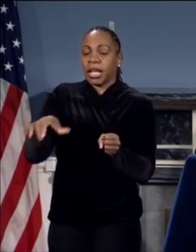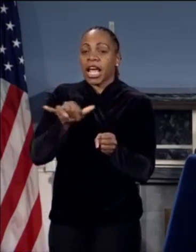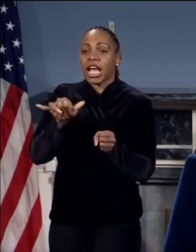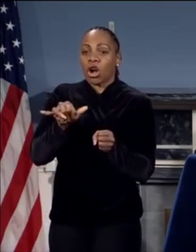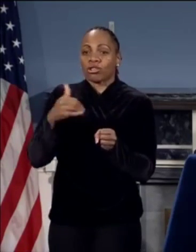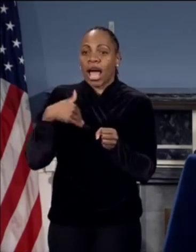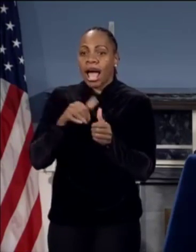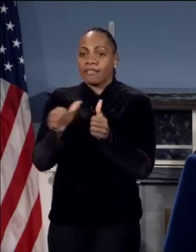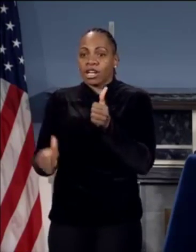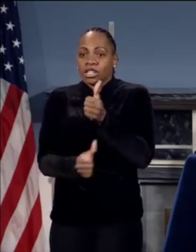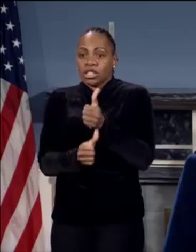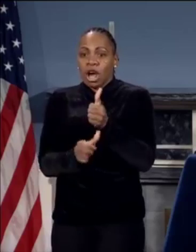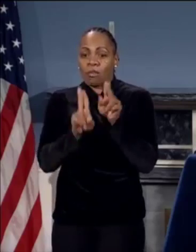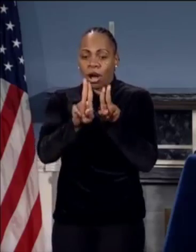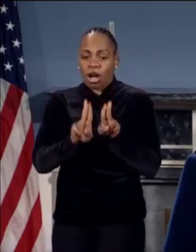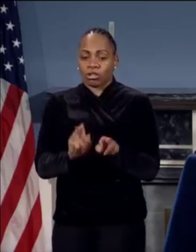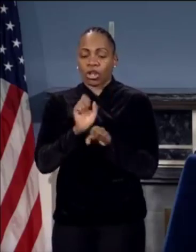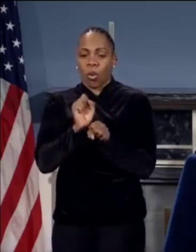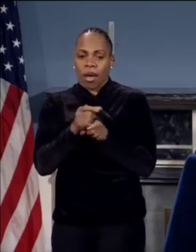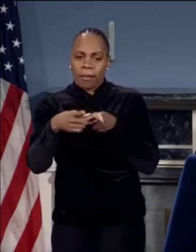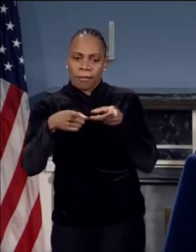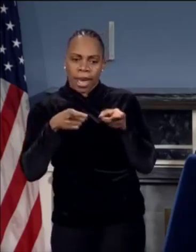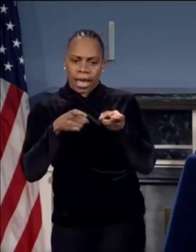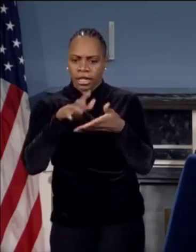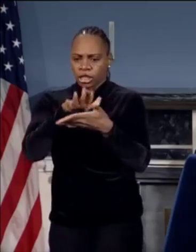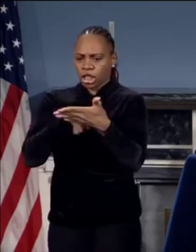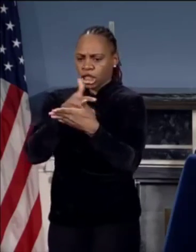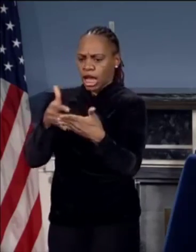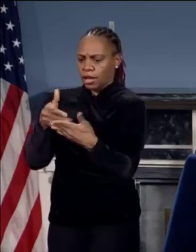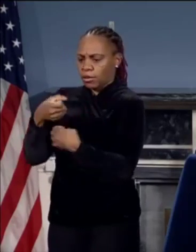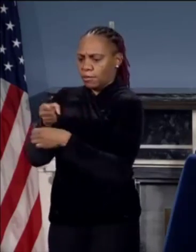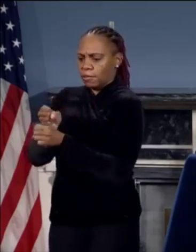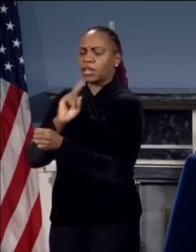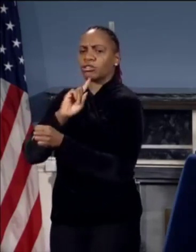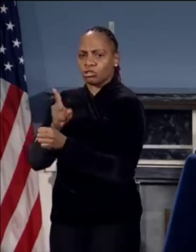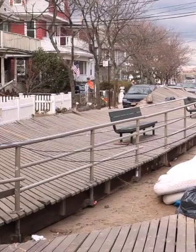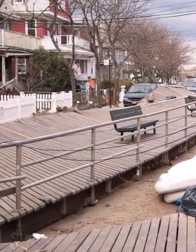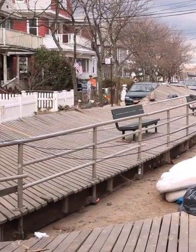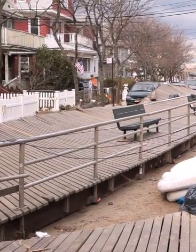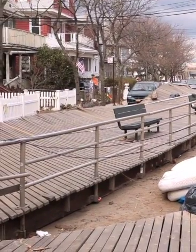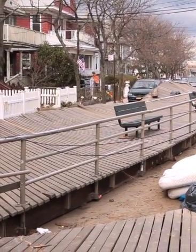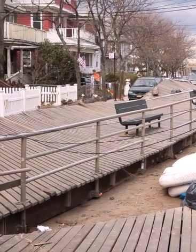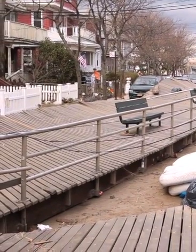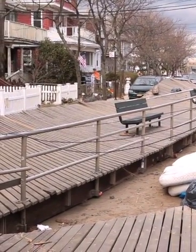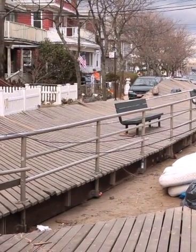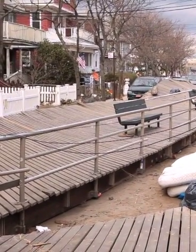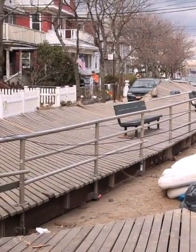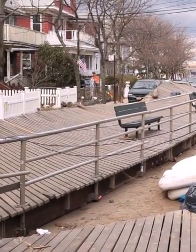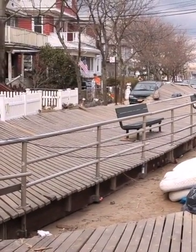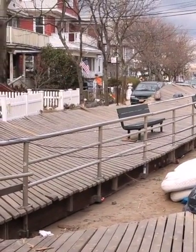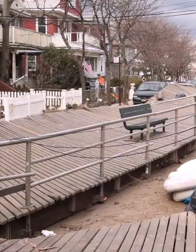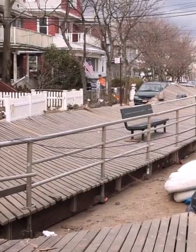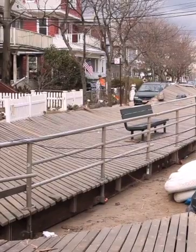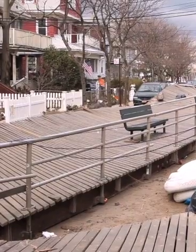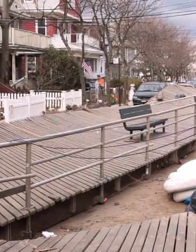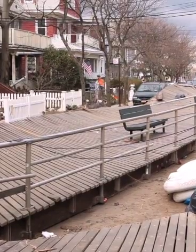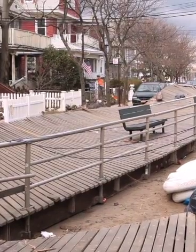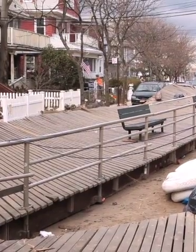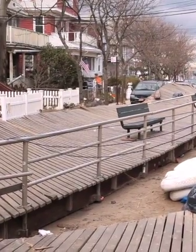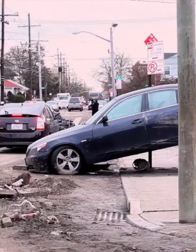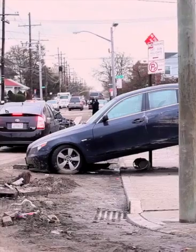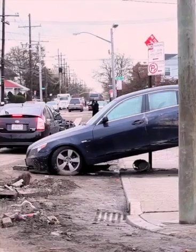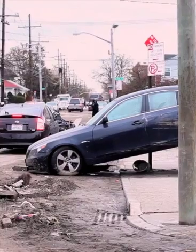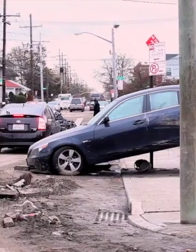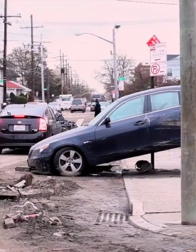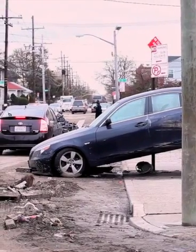subcontract out the work and manage it and schedule it and make sure that it is done right. Beginning Tuesday, you'll be able to go to